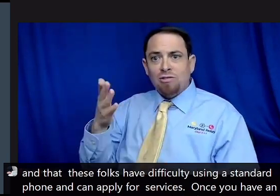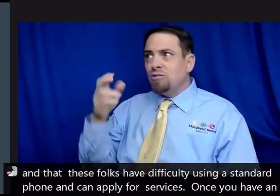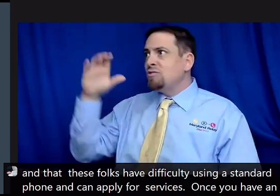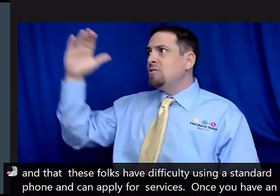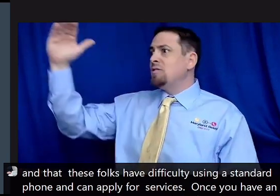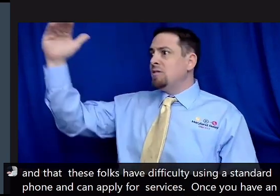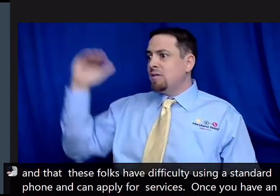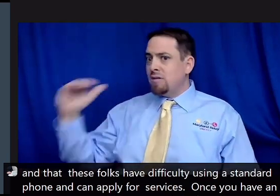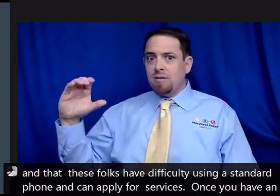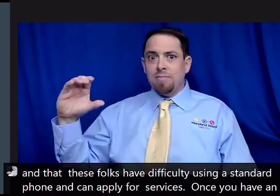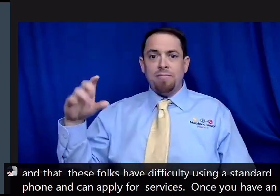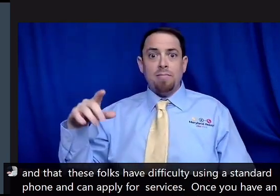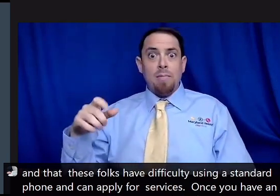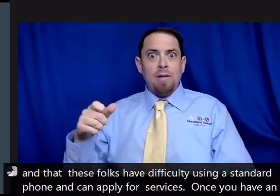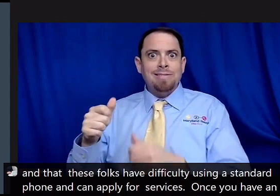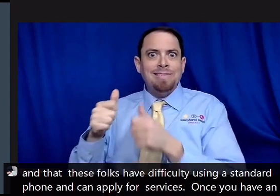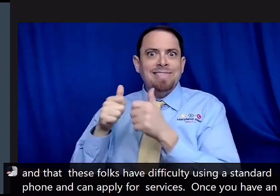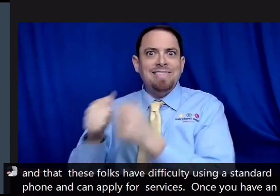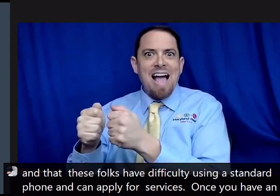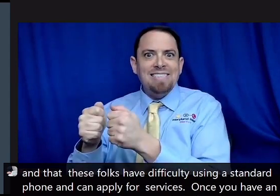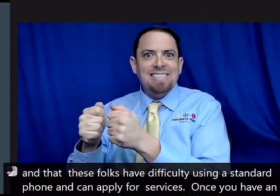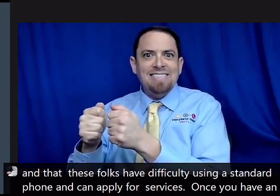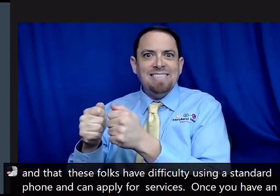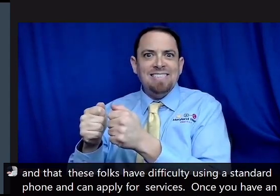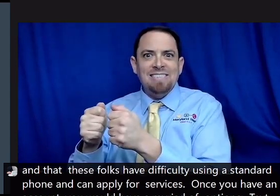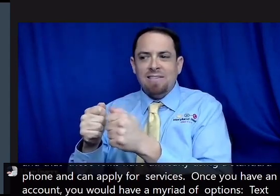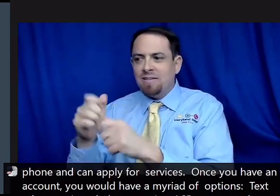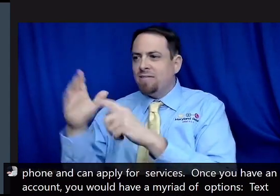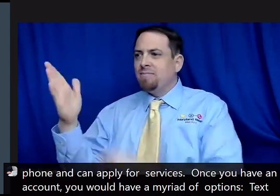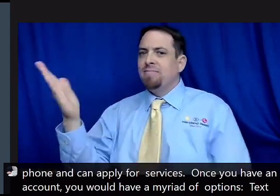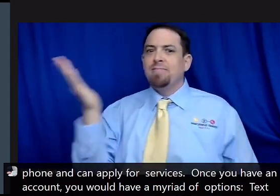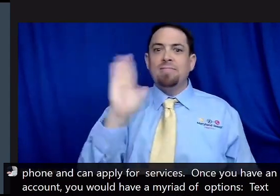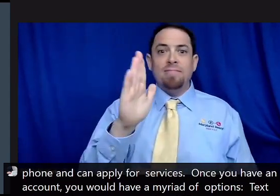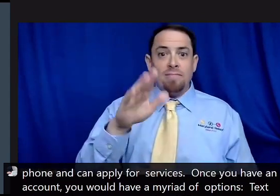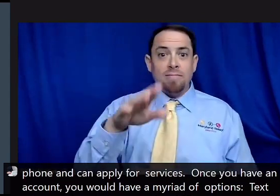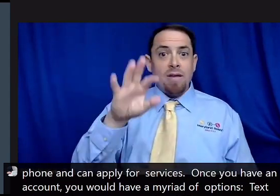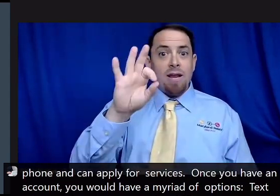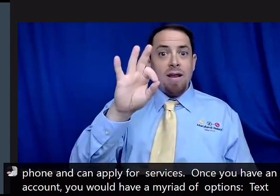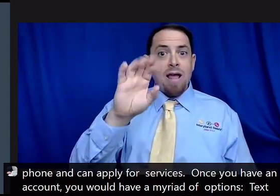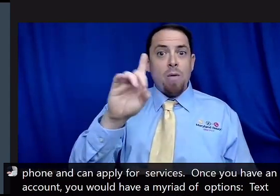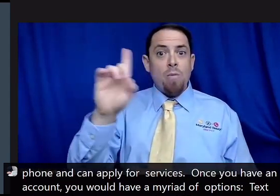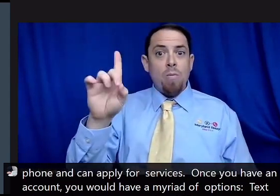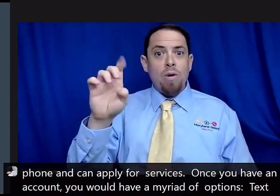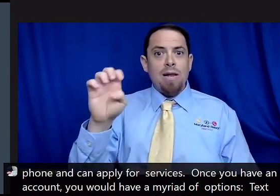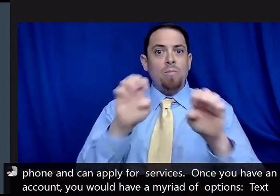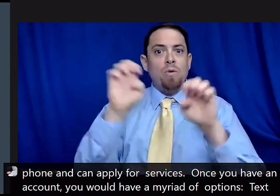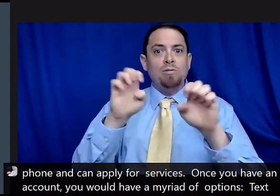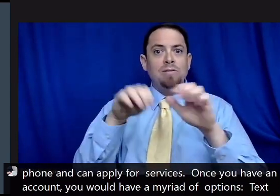ASR, automated speech recognition, text capabilities,